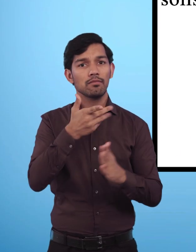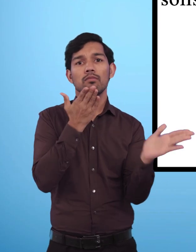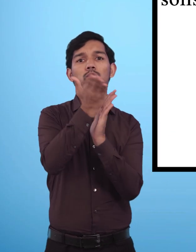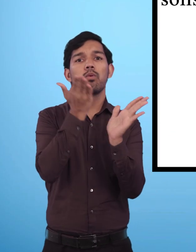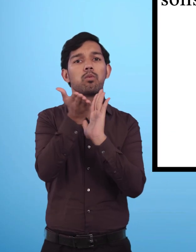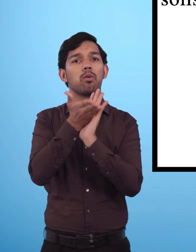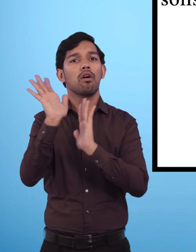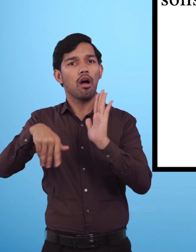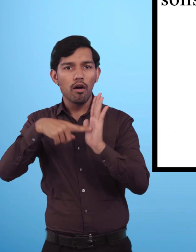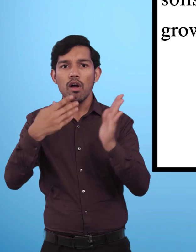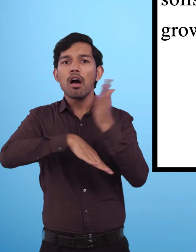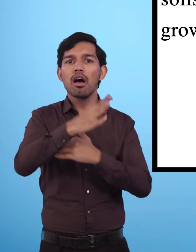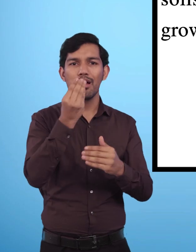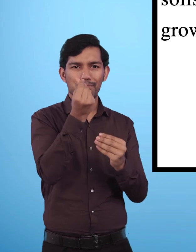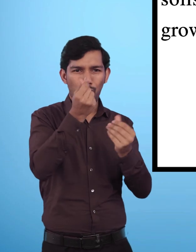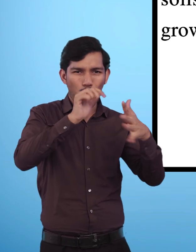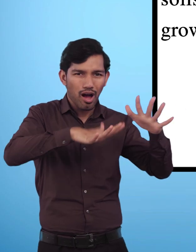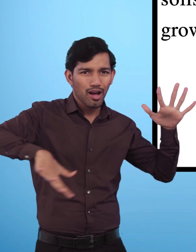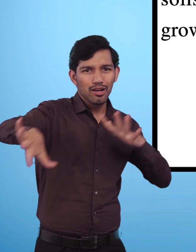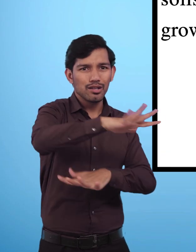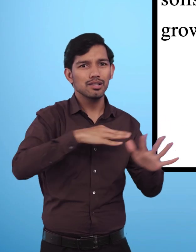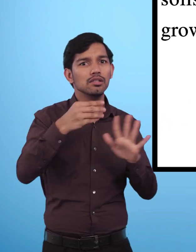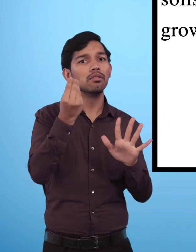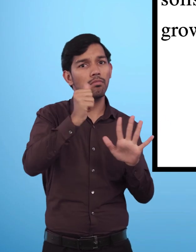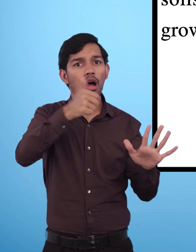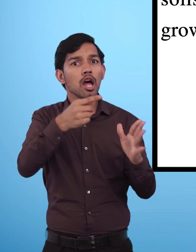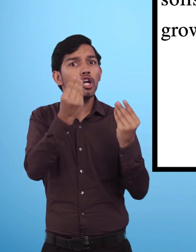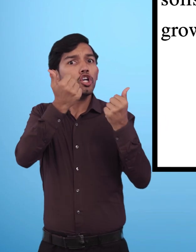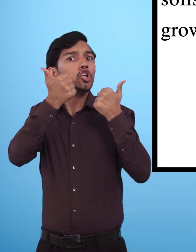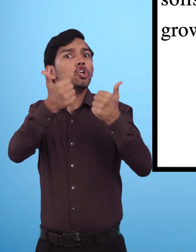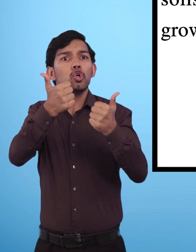Some are good for growing certain types of plants,